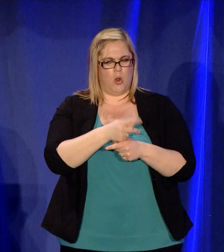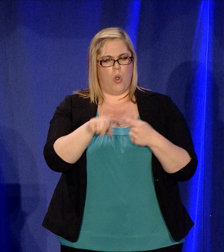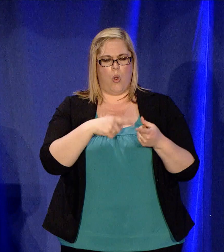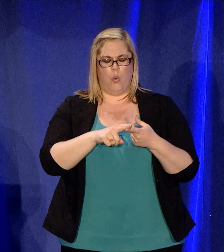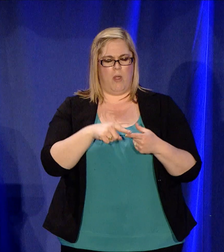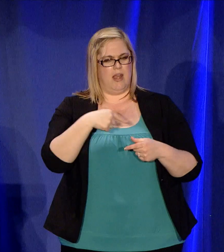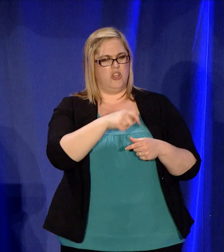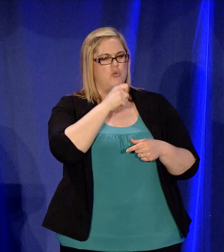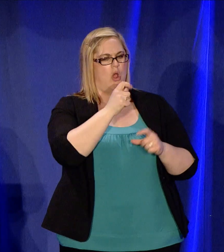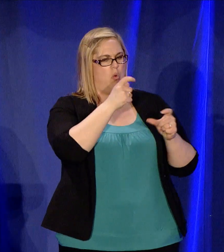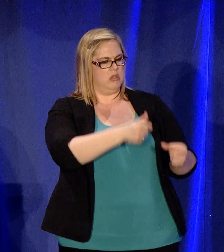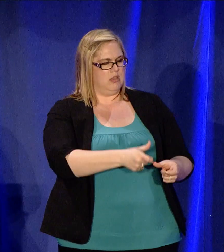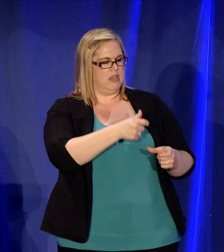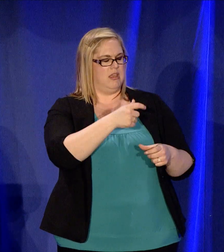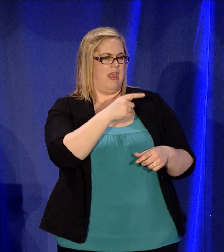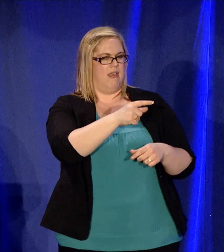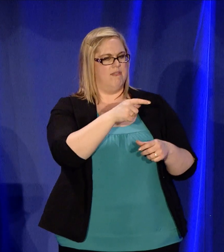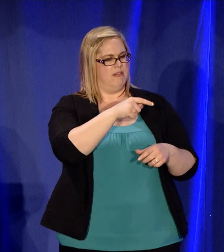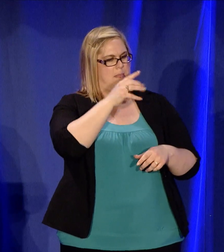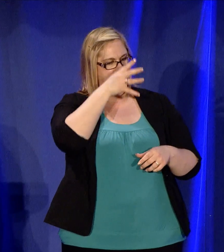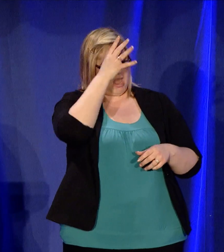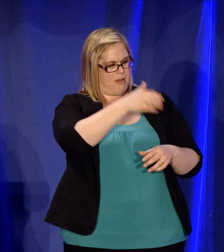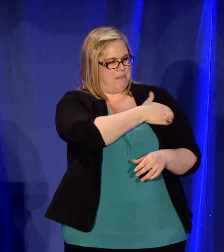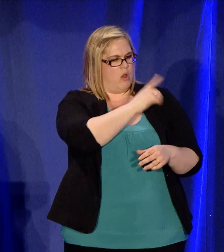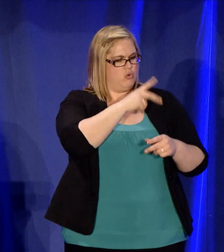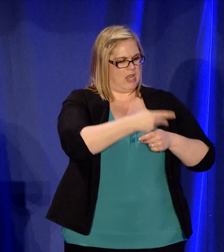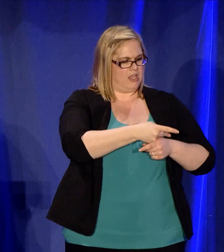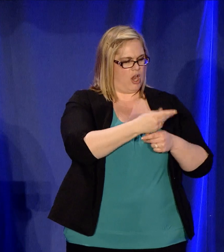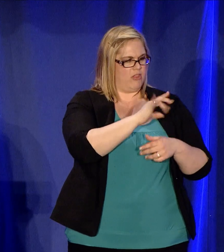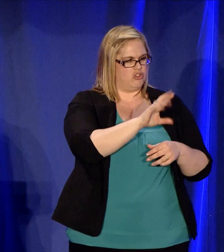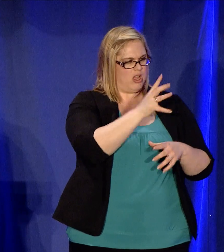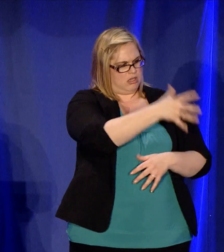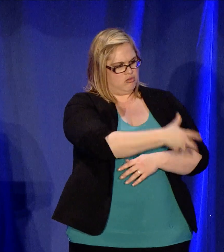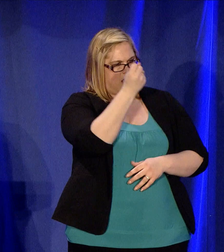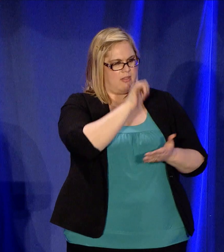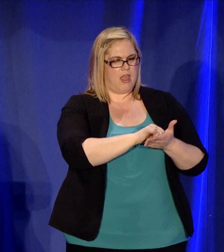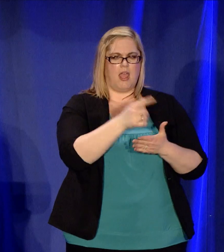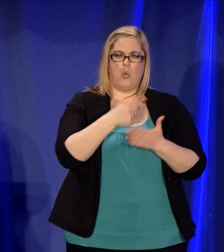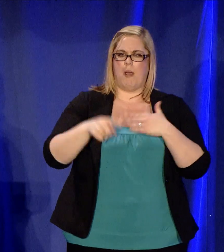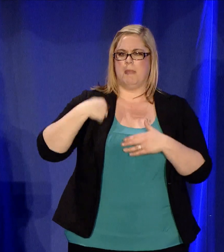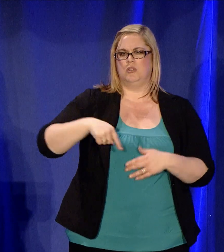of the power to take care of their child, what must we do?